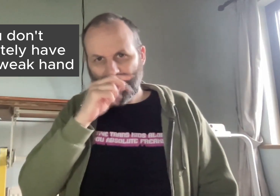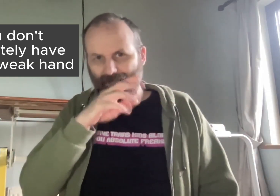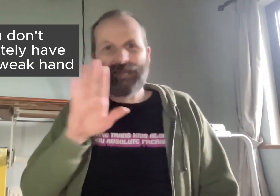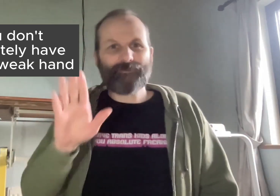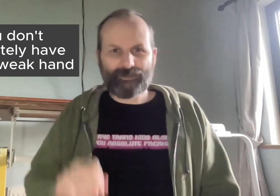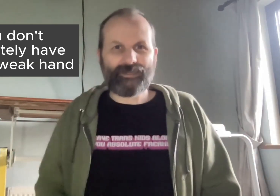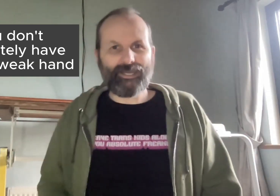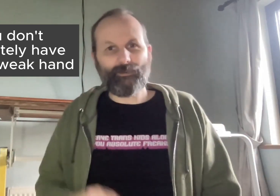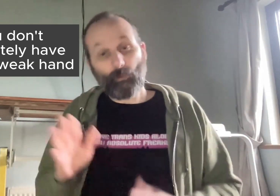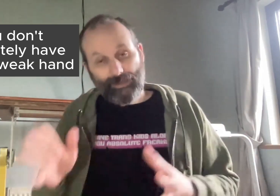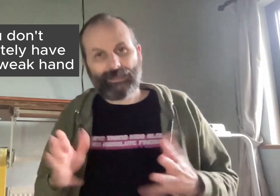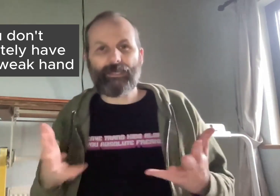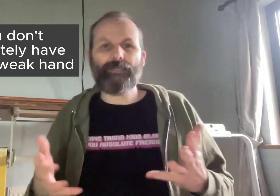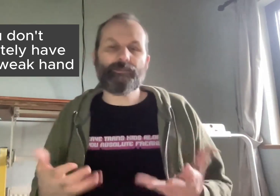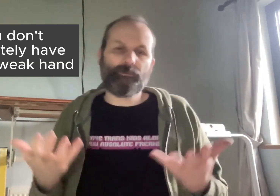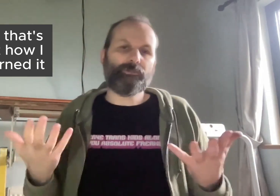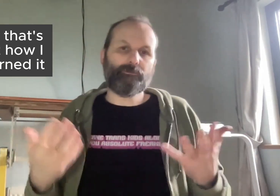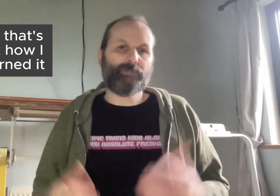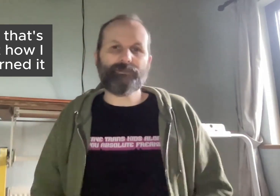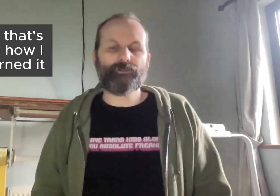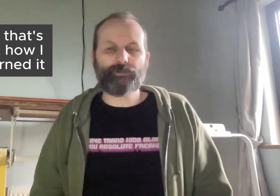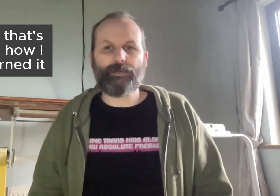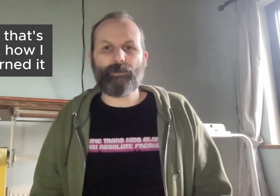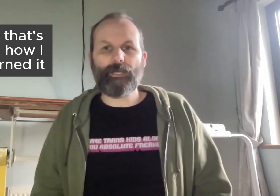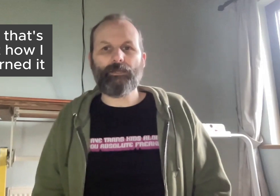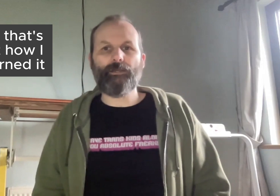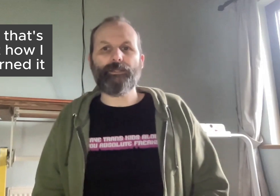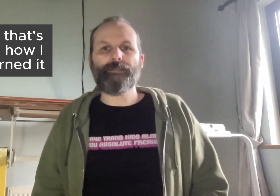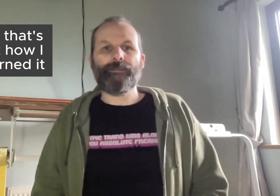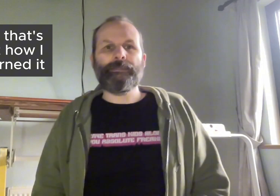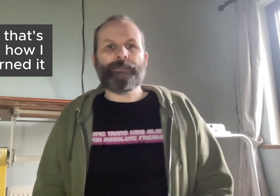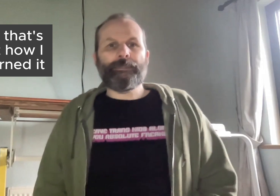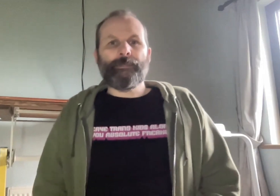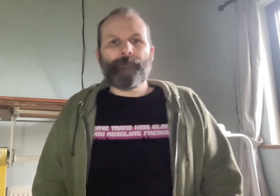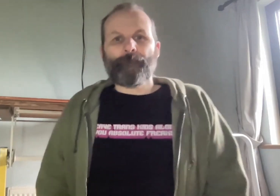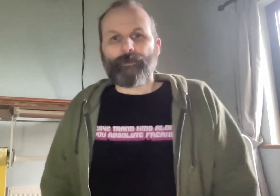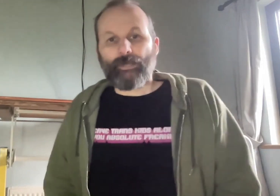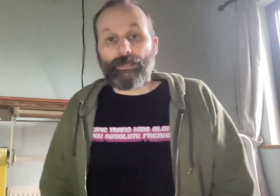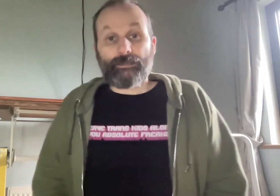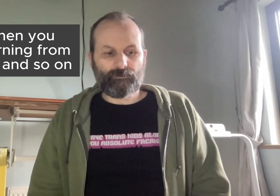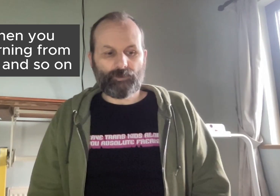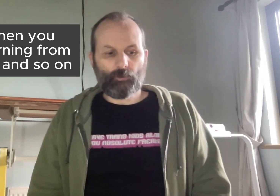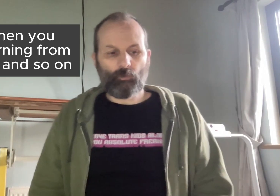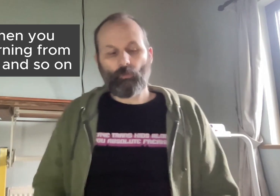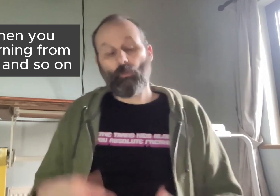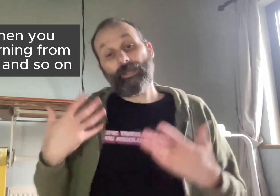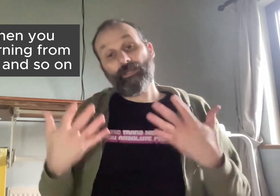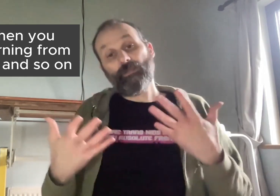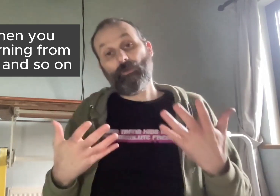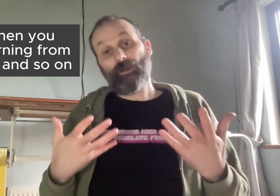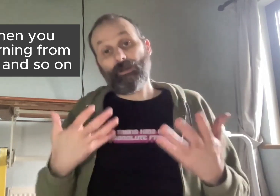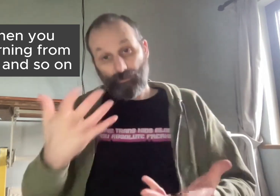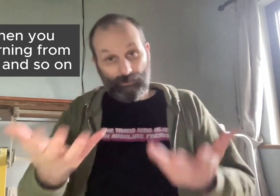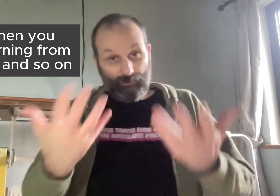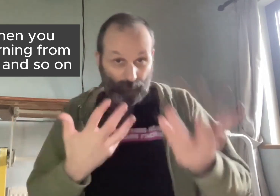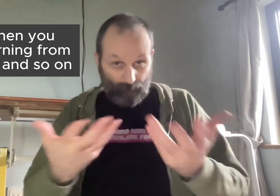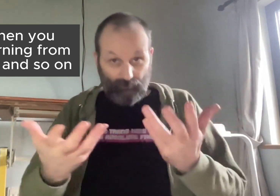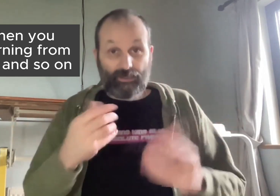absolutely have to say weak hand, but that's just how I learned it. So when you are learning from